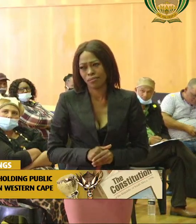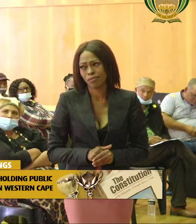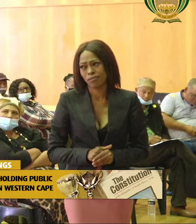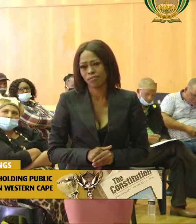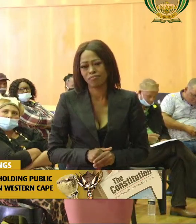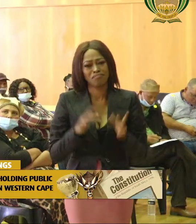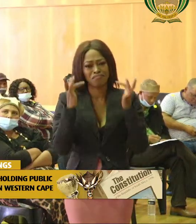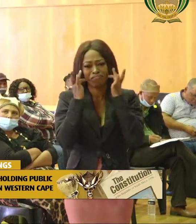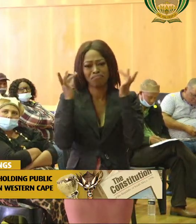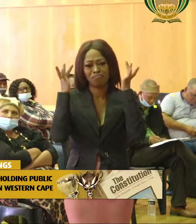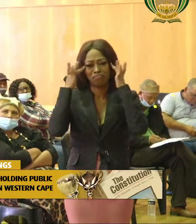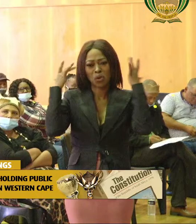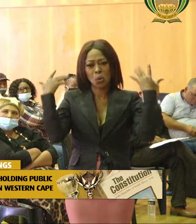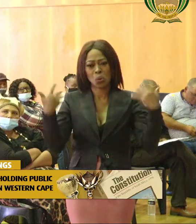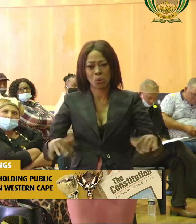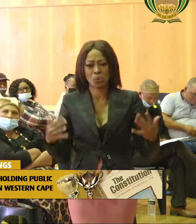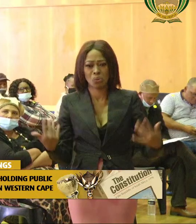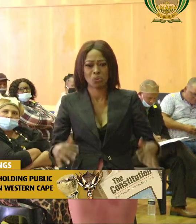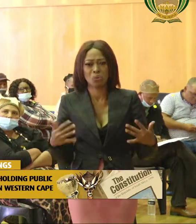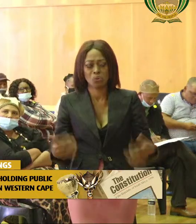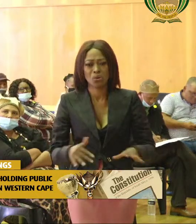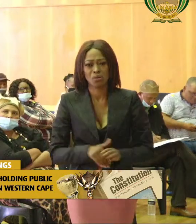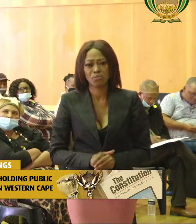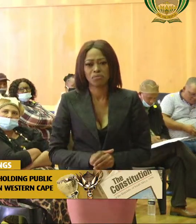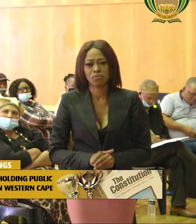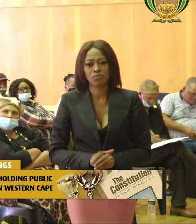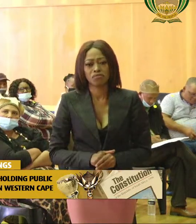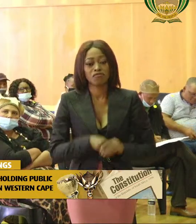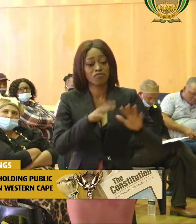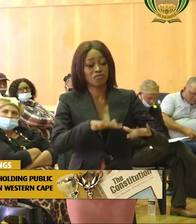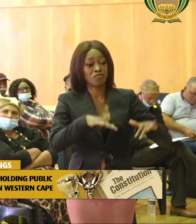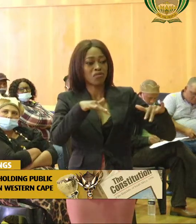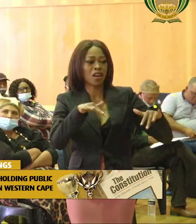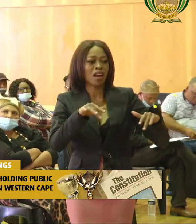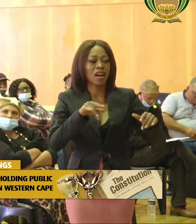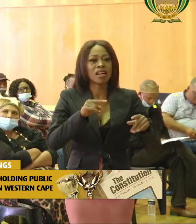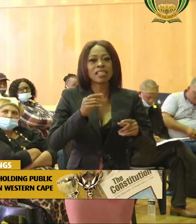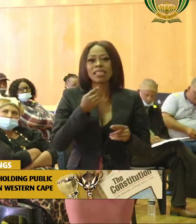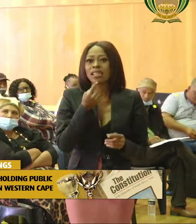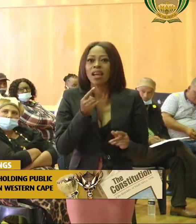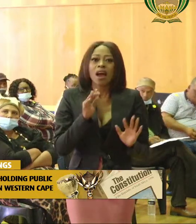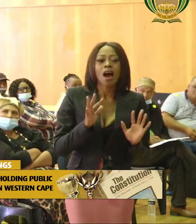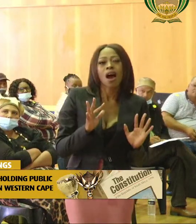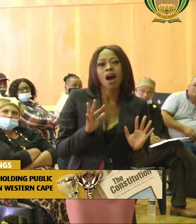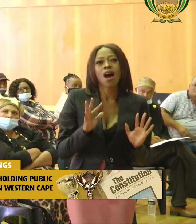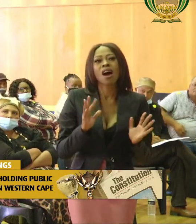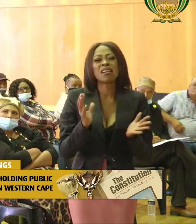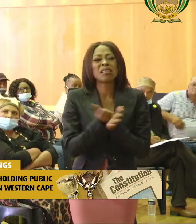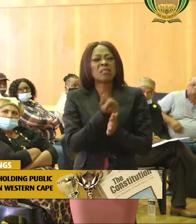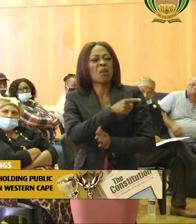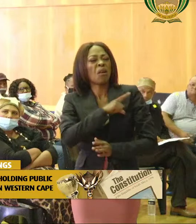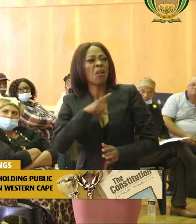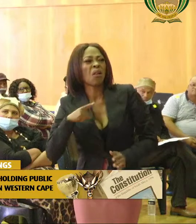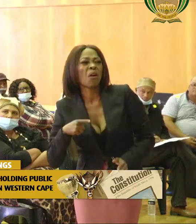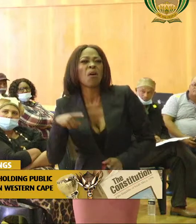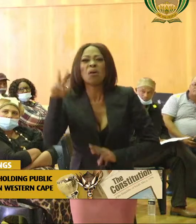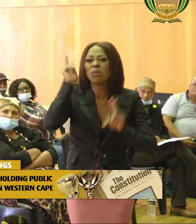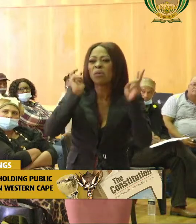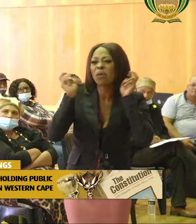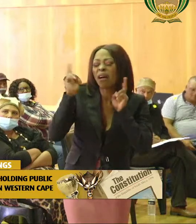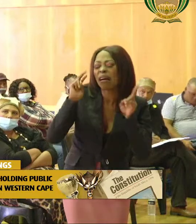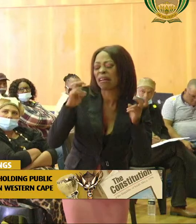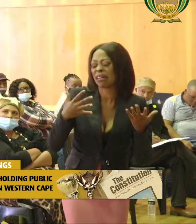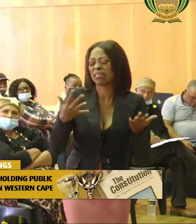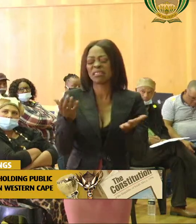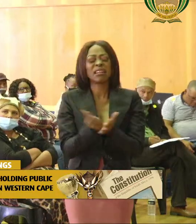What a shame. En dan parlement laat my verstaan, hulle soek so lank aan die leiers van die